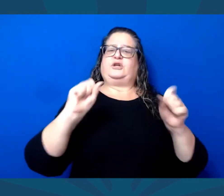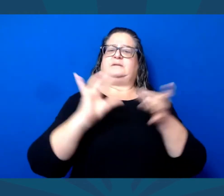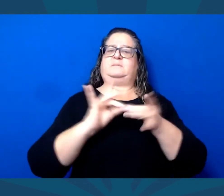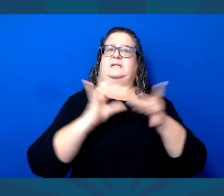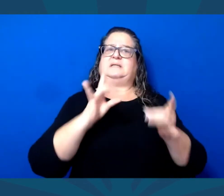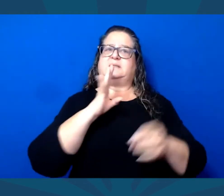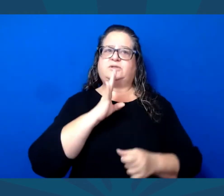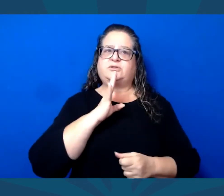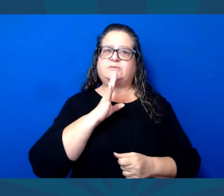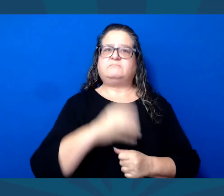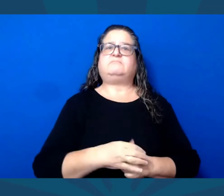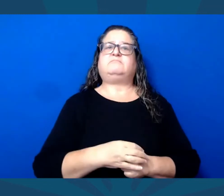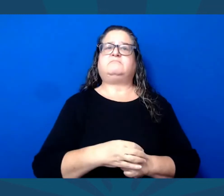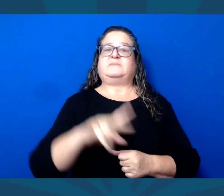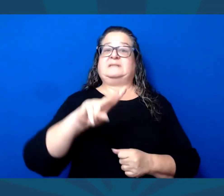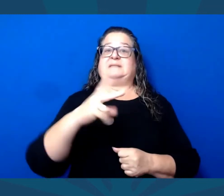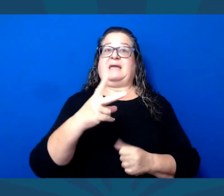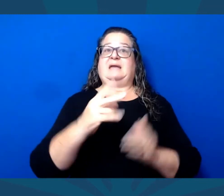free speech,